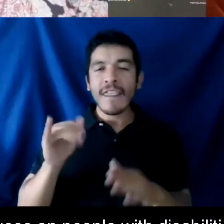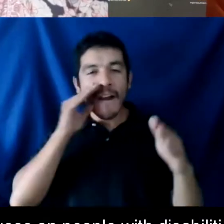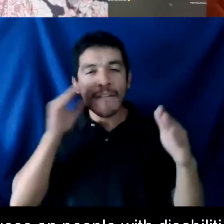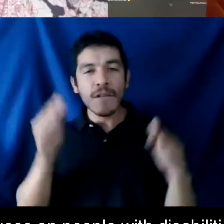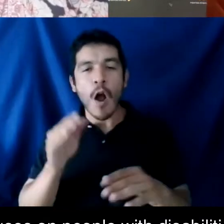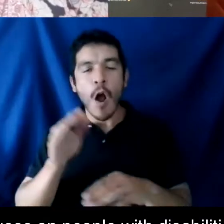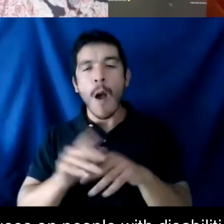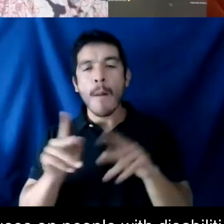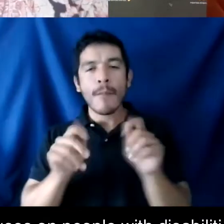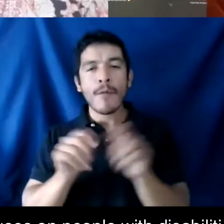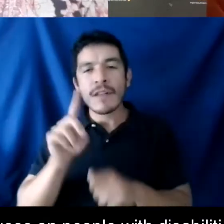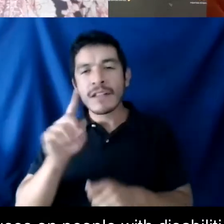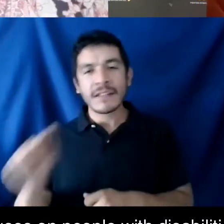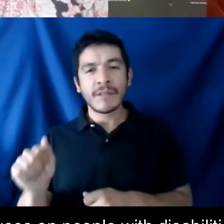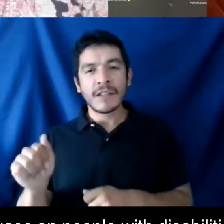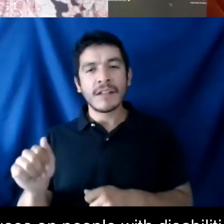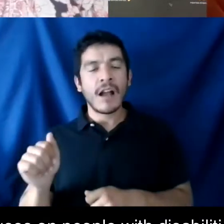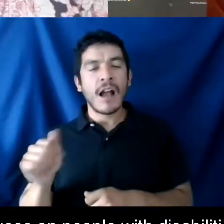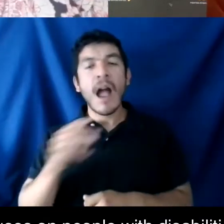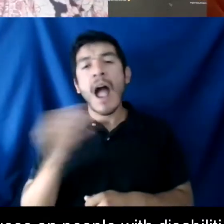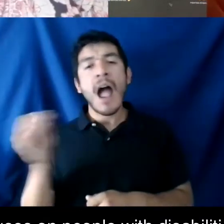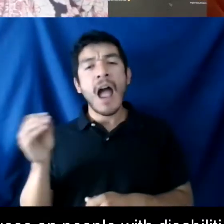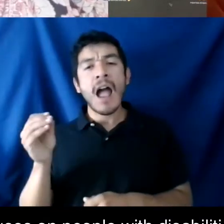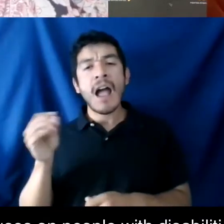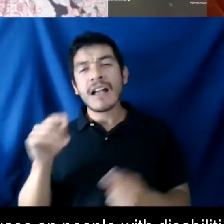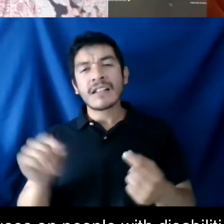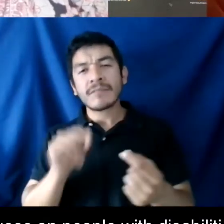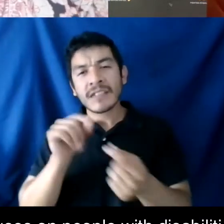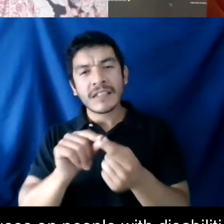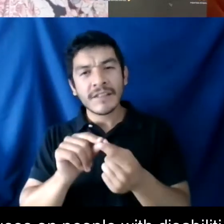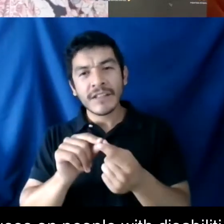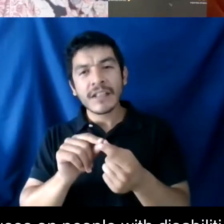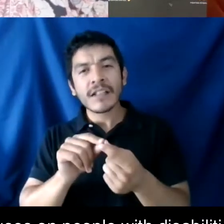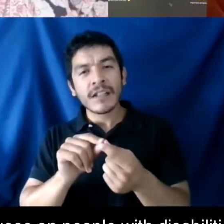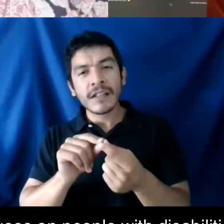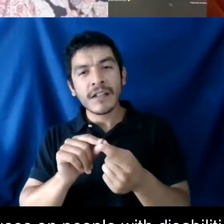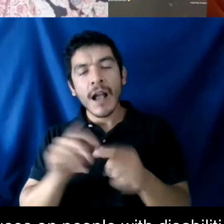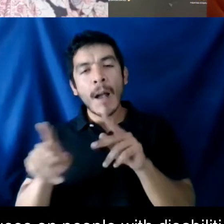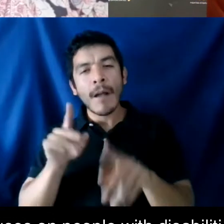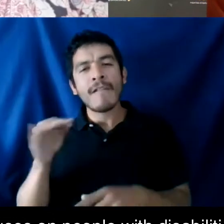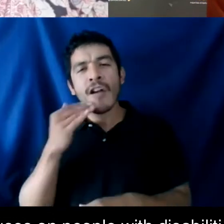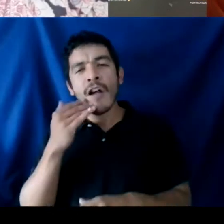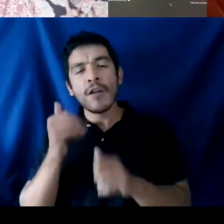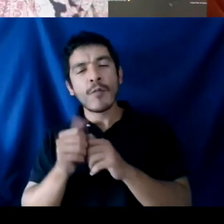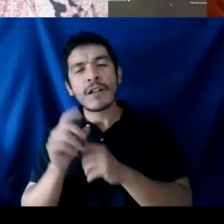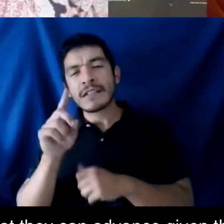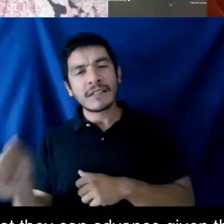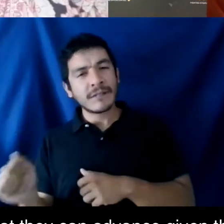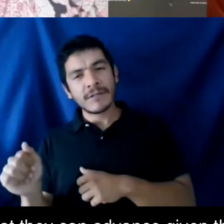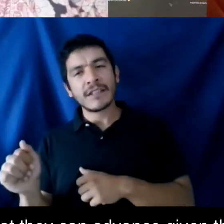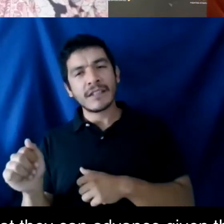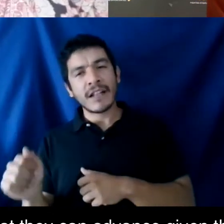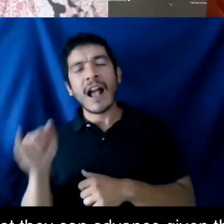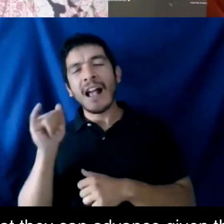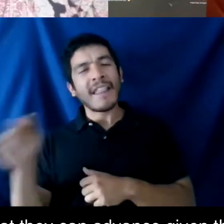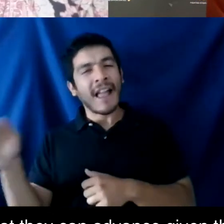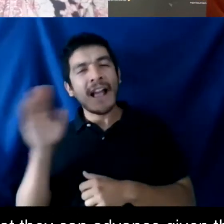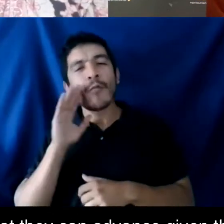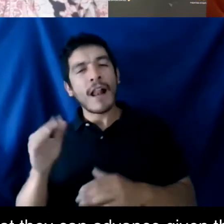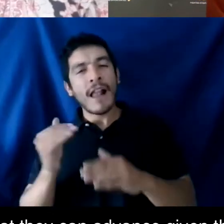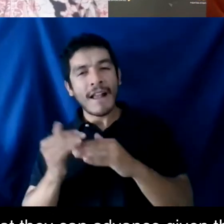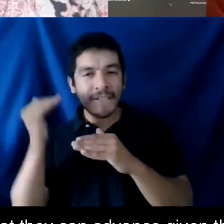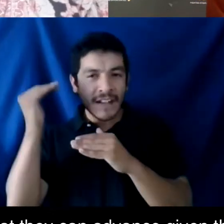on people with disabilities, and specifically people of color with disabilities, so that they can